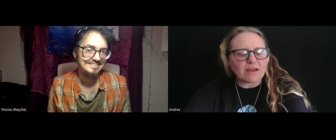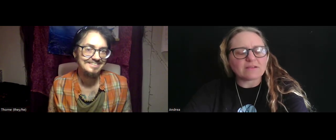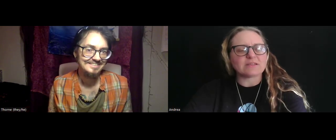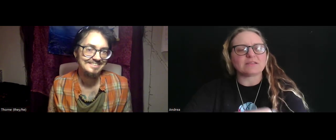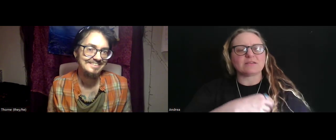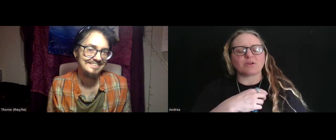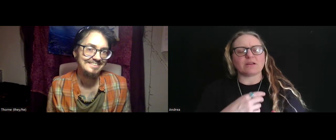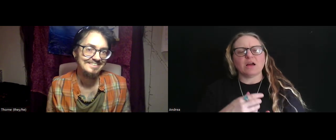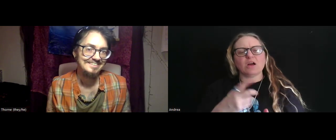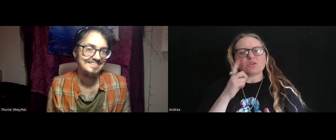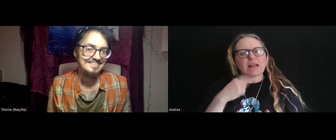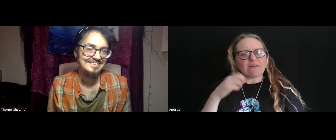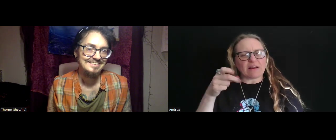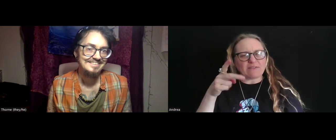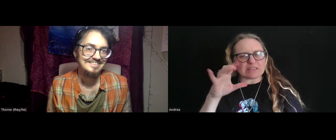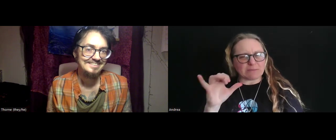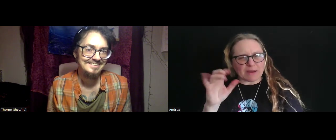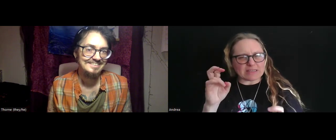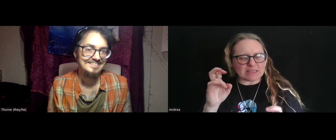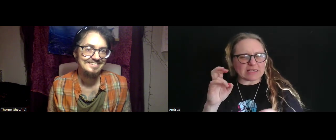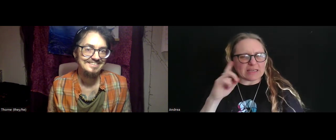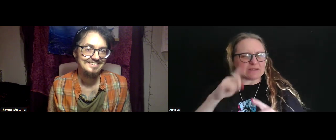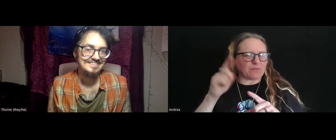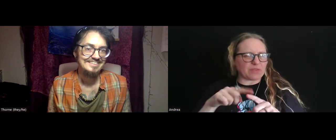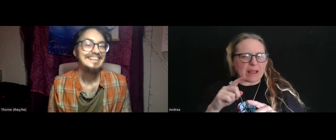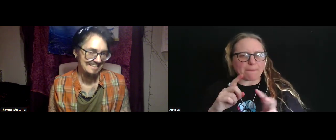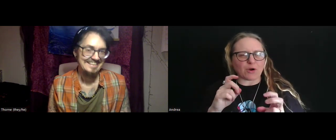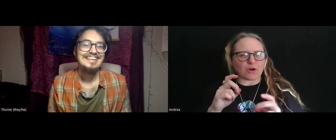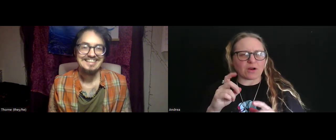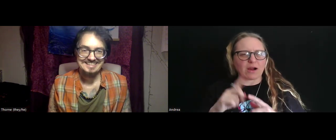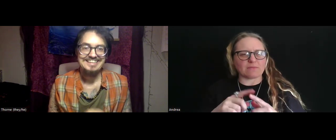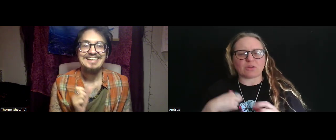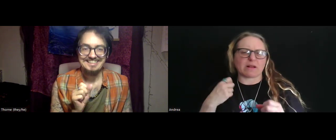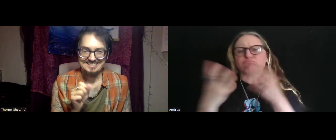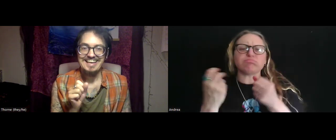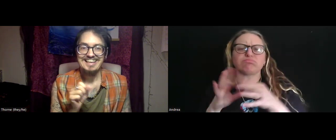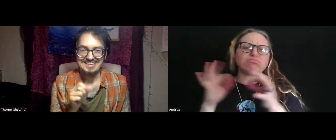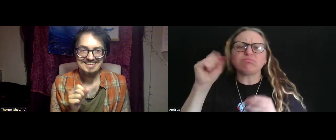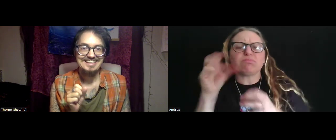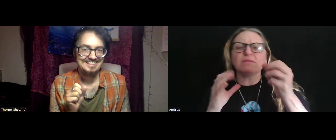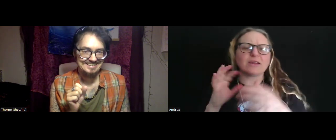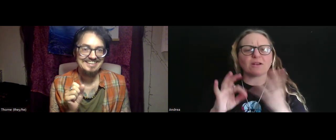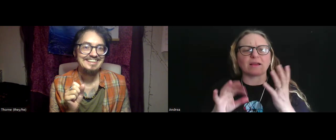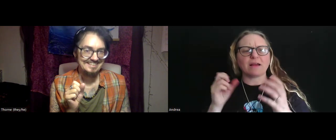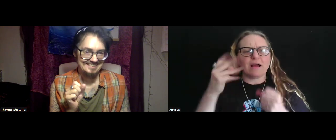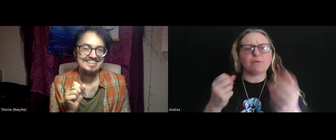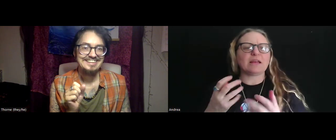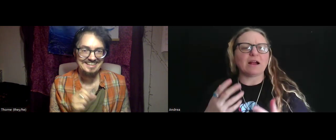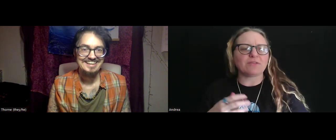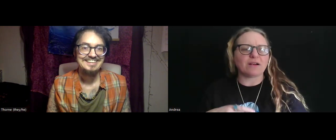it's a similar idea. So they'd have kind of a spicy temper. So they're, like putting it out there